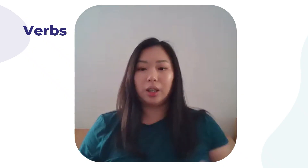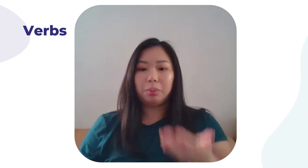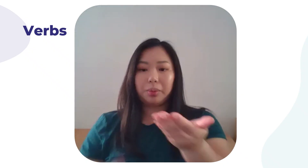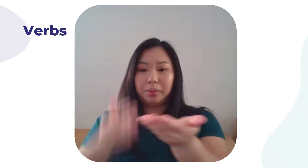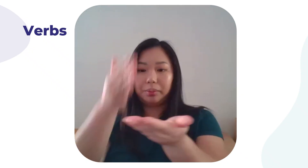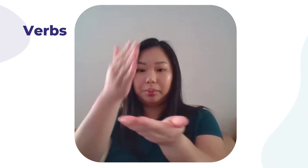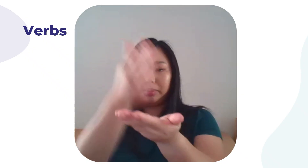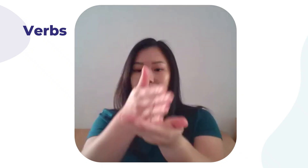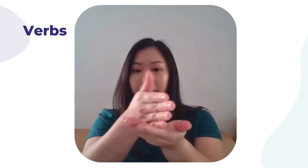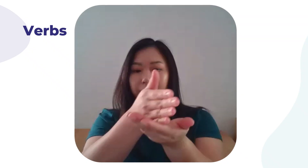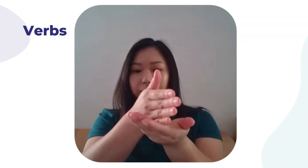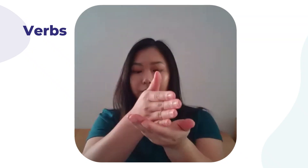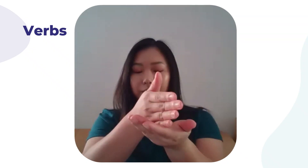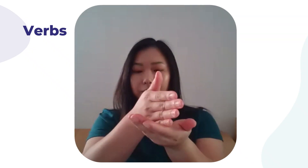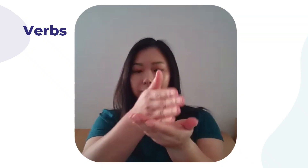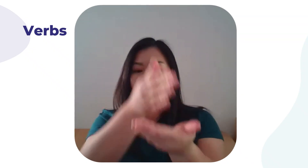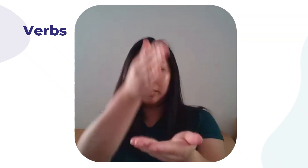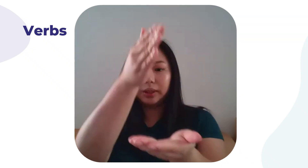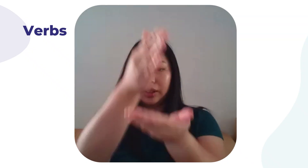Stop,